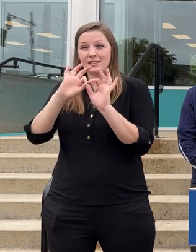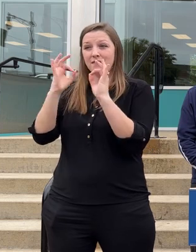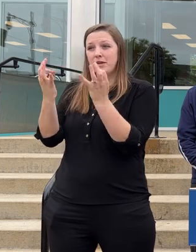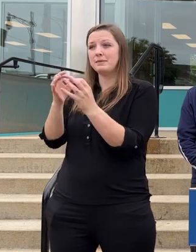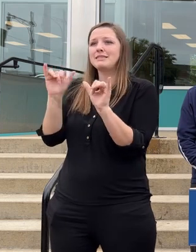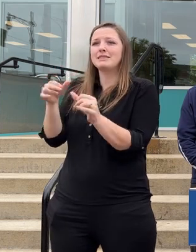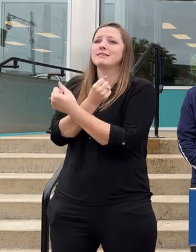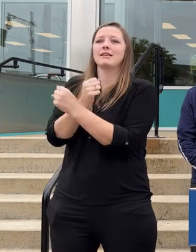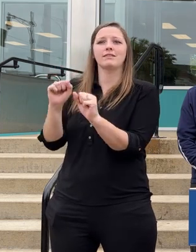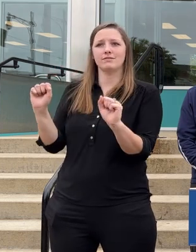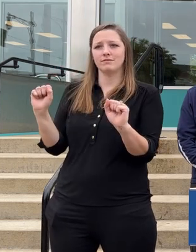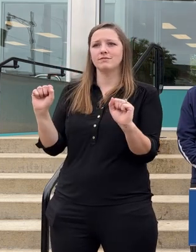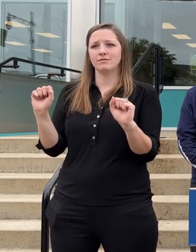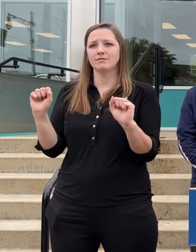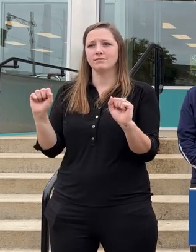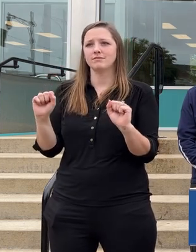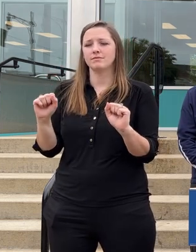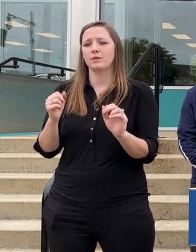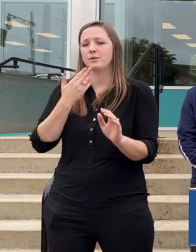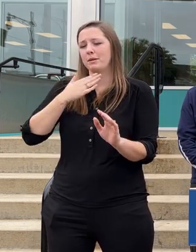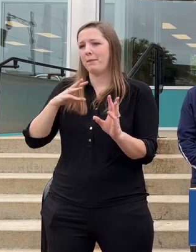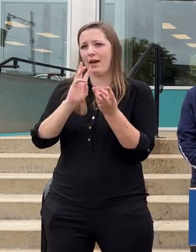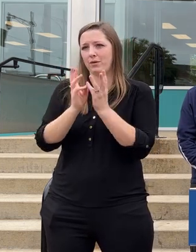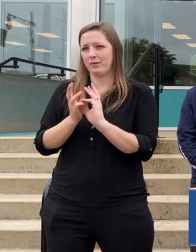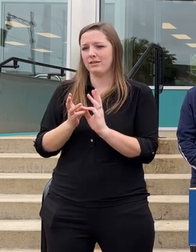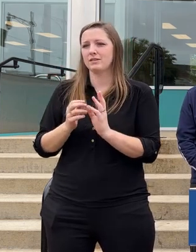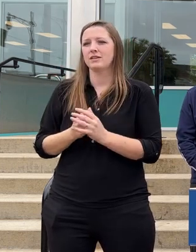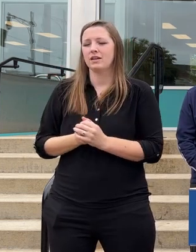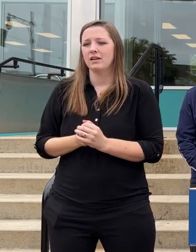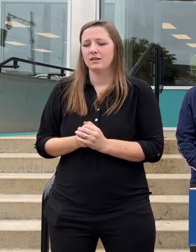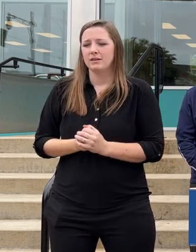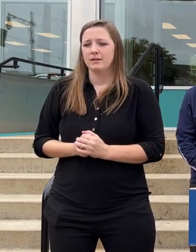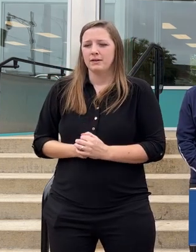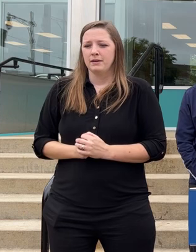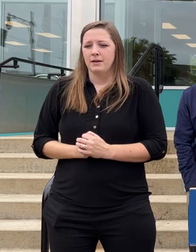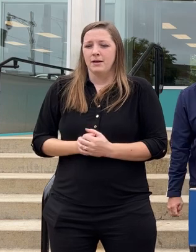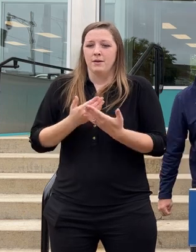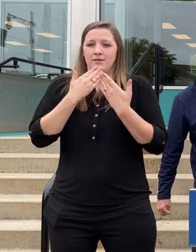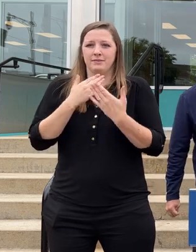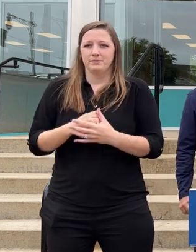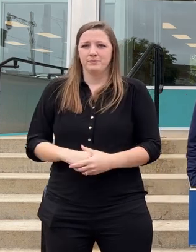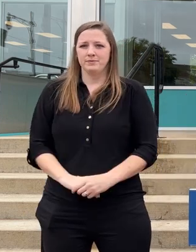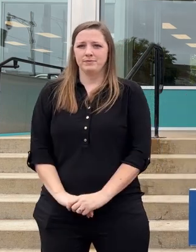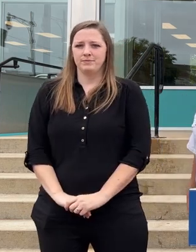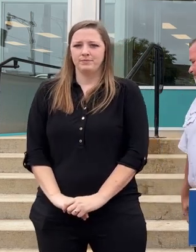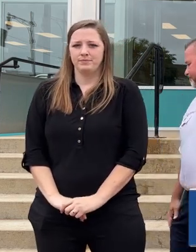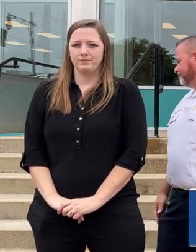safe during inclement weather and those things that will impact us as a community. Thanks.